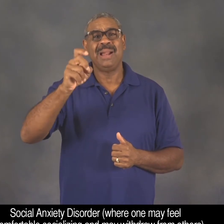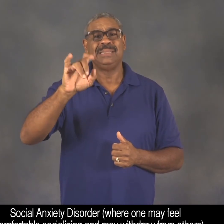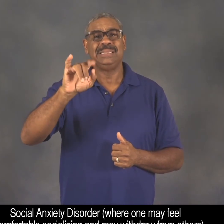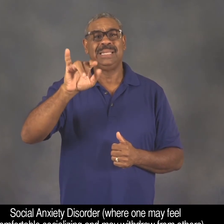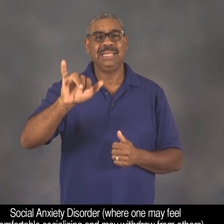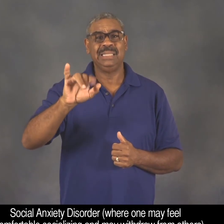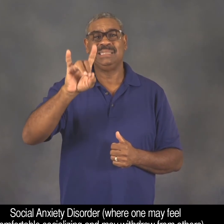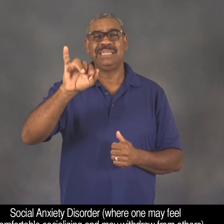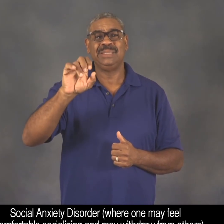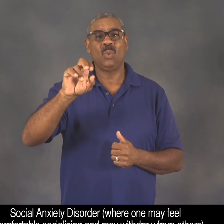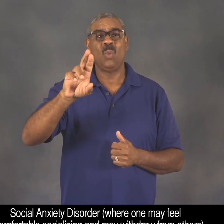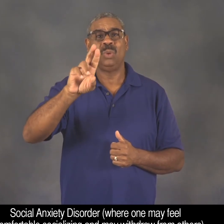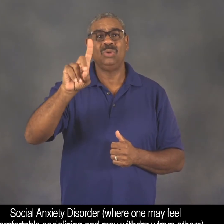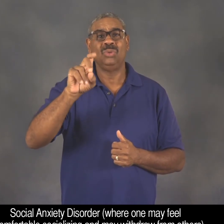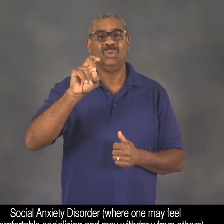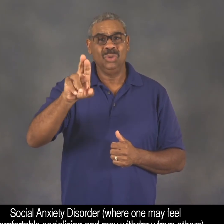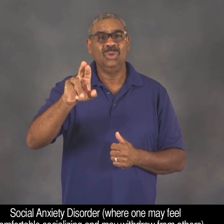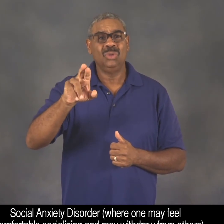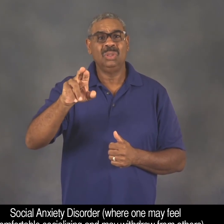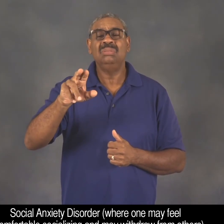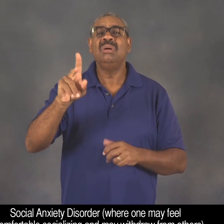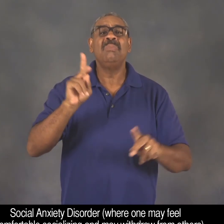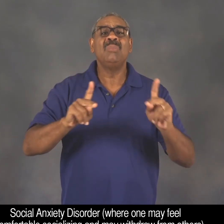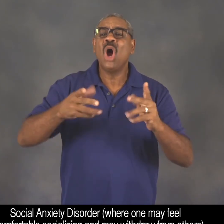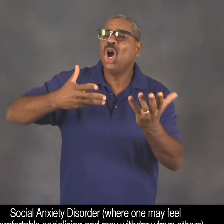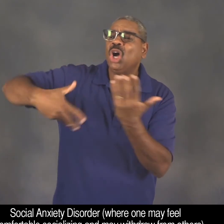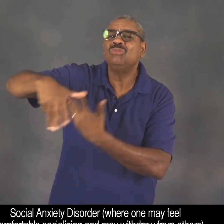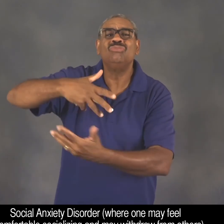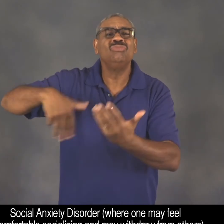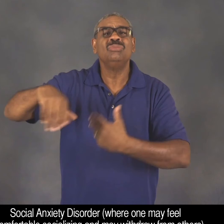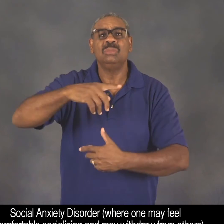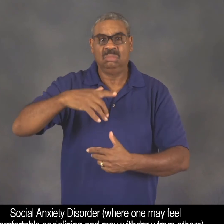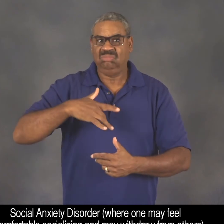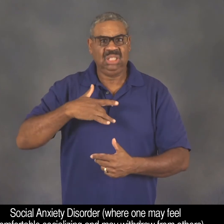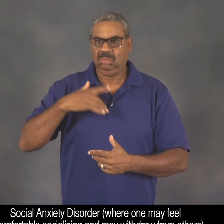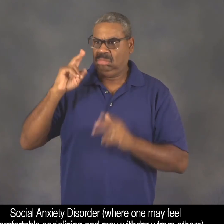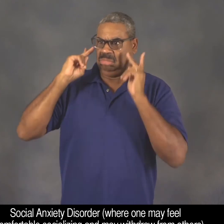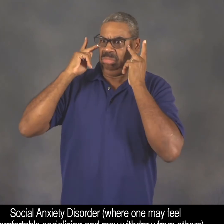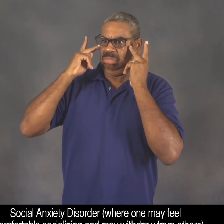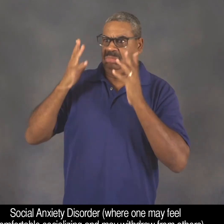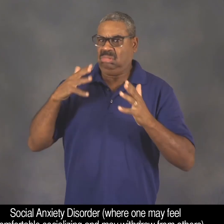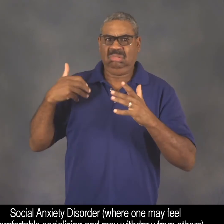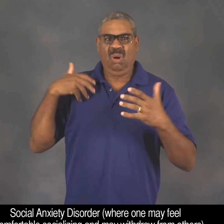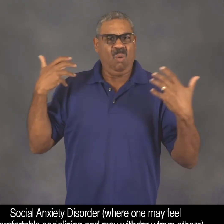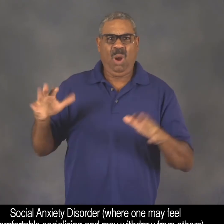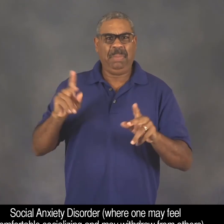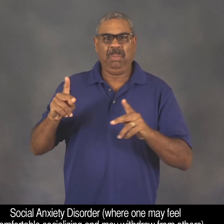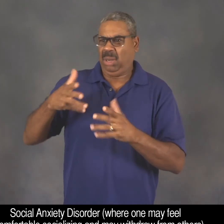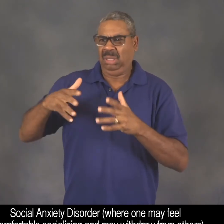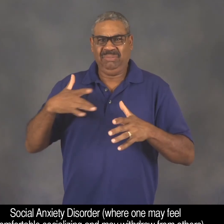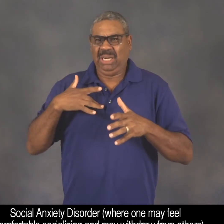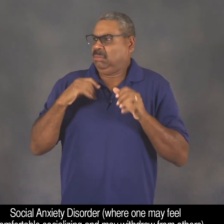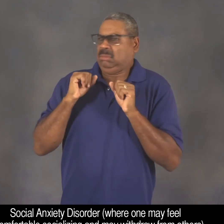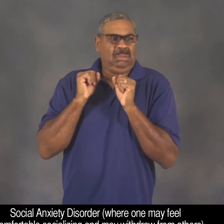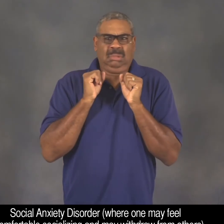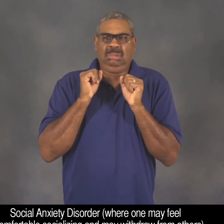social anxiety disorder, where one may feel uncomfortable socializing and may withdraw from